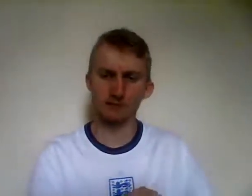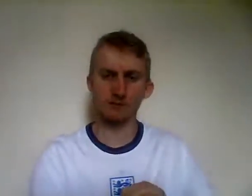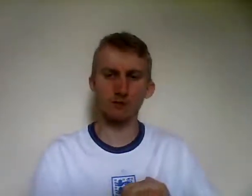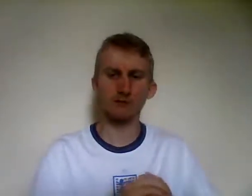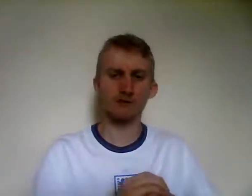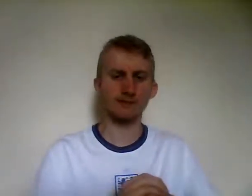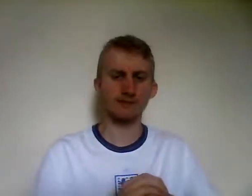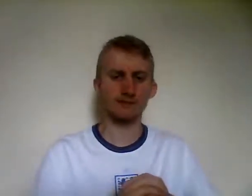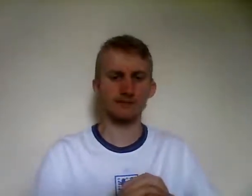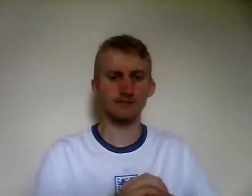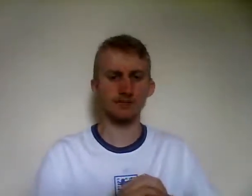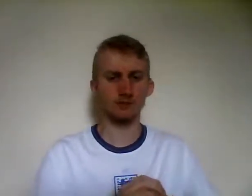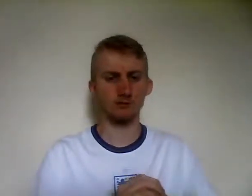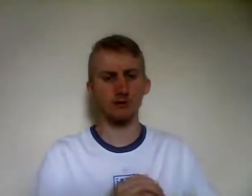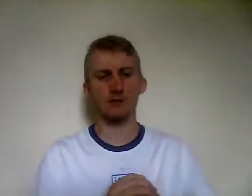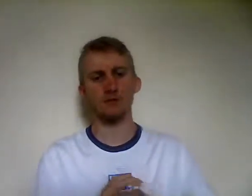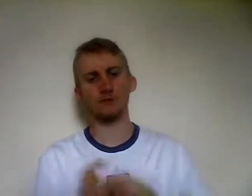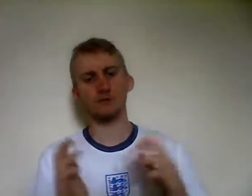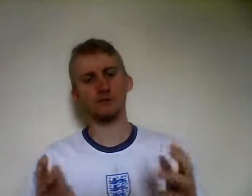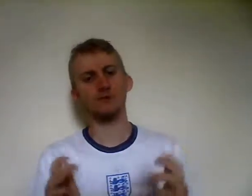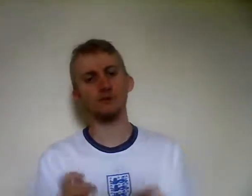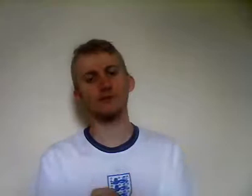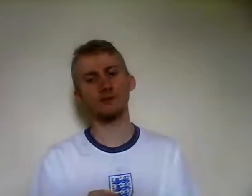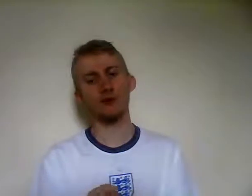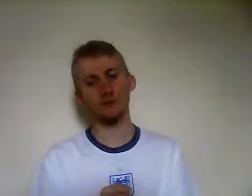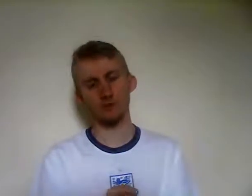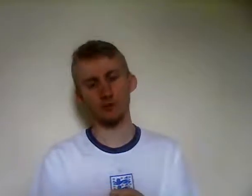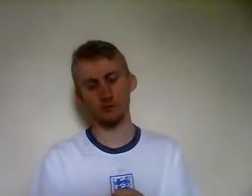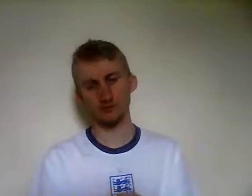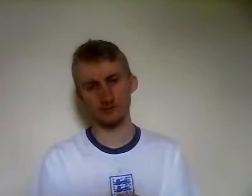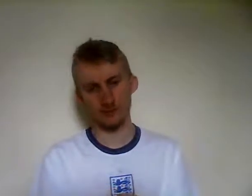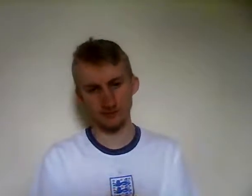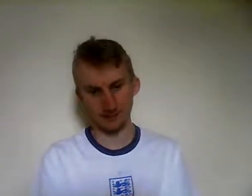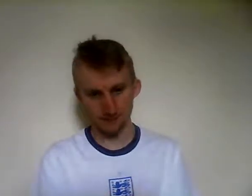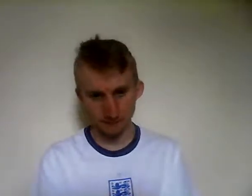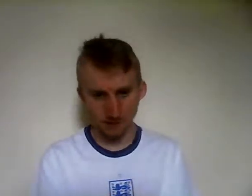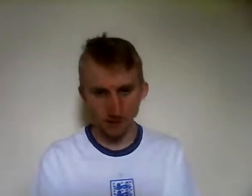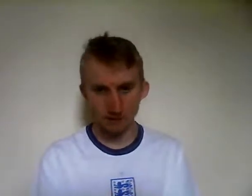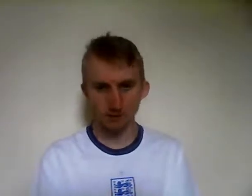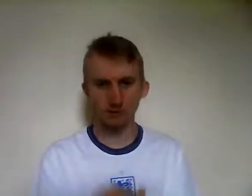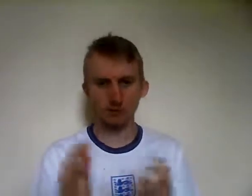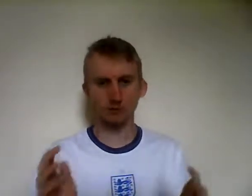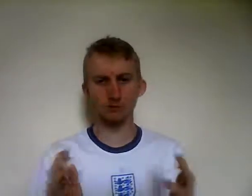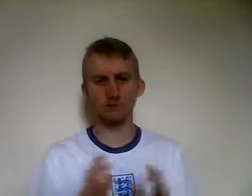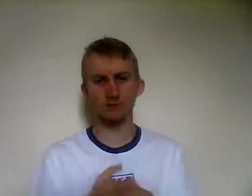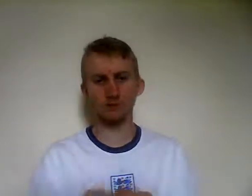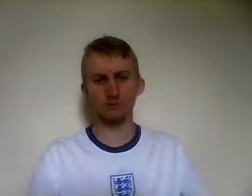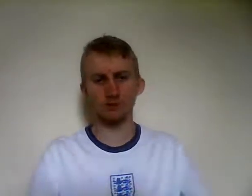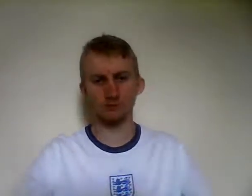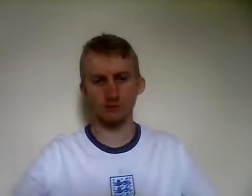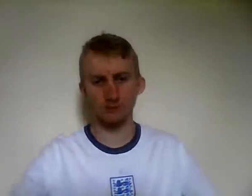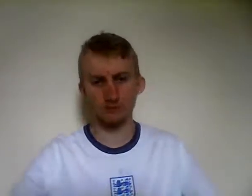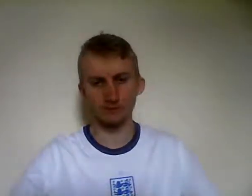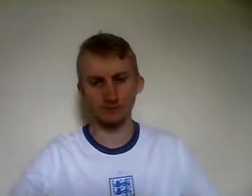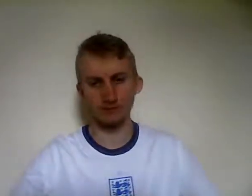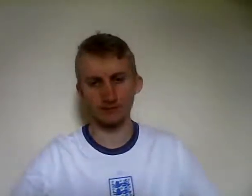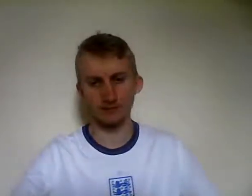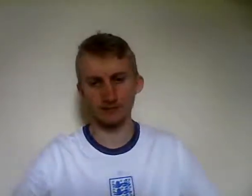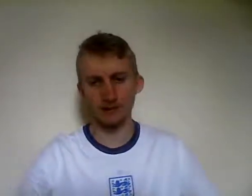Crawley were relegated to League Two, following a 2-1 defeat at home to Coventry City. Saunders' short-term deal was not renewed after the season ended, and